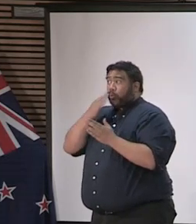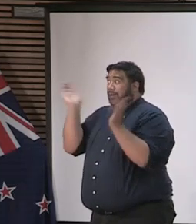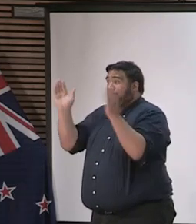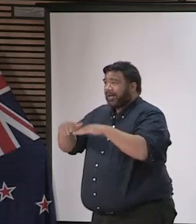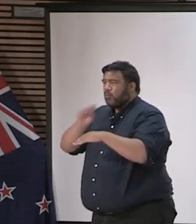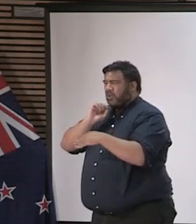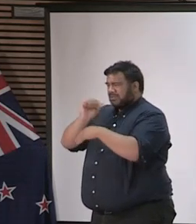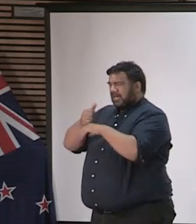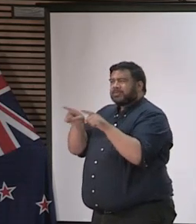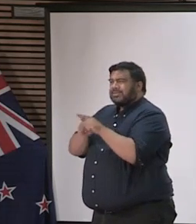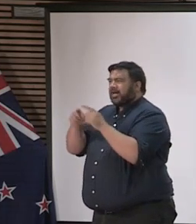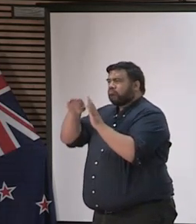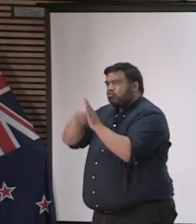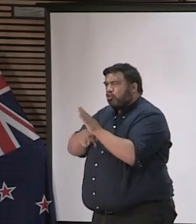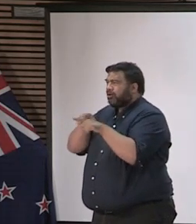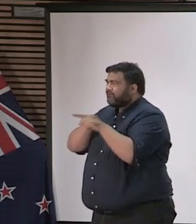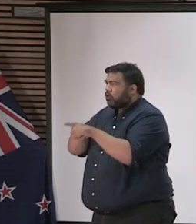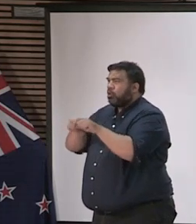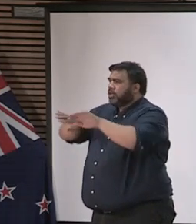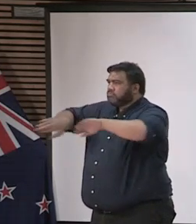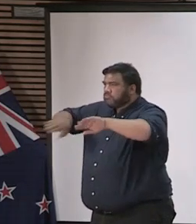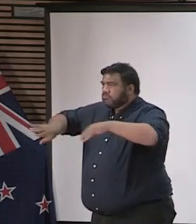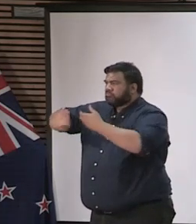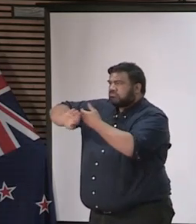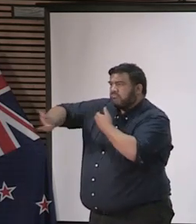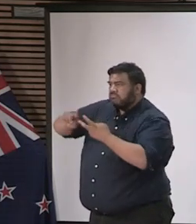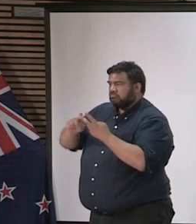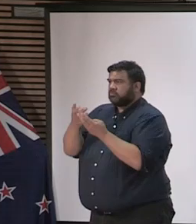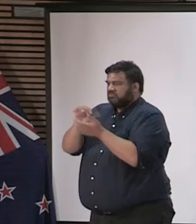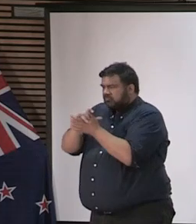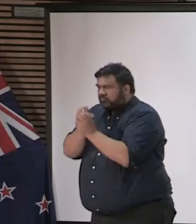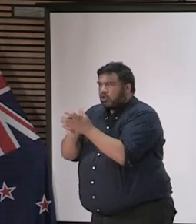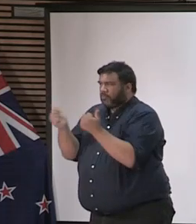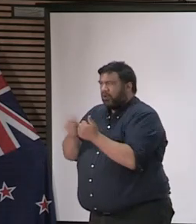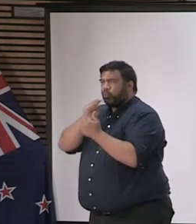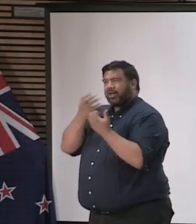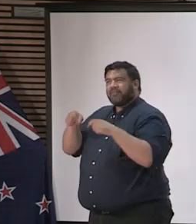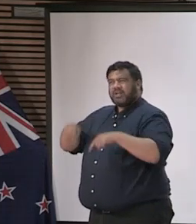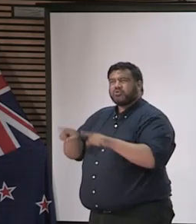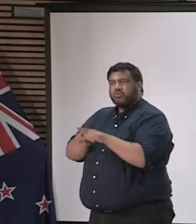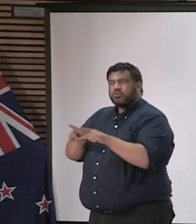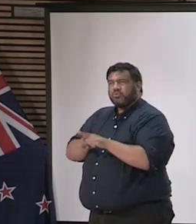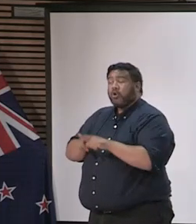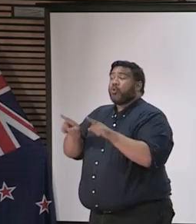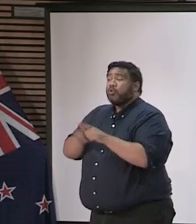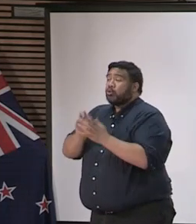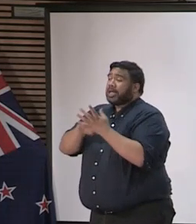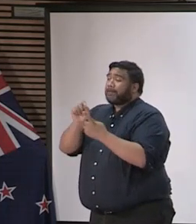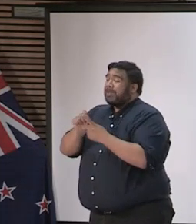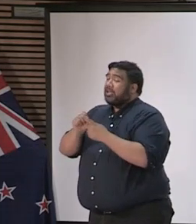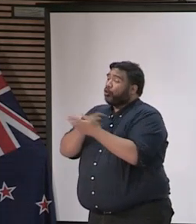around Parliament that we can, including social distancing, physical distancing. And my message to all MPs is, I